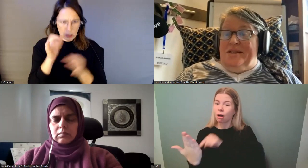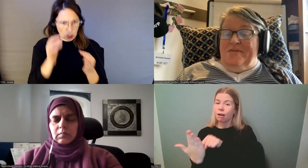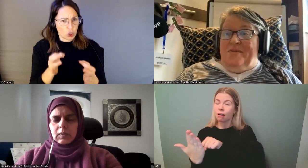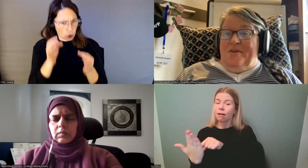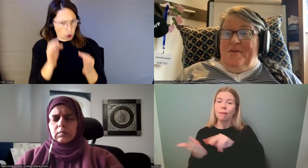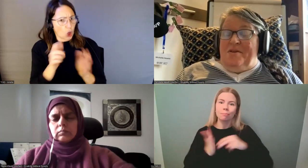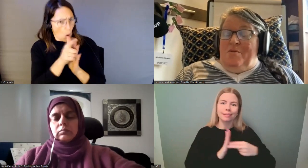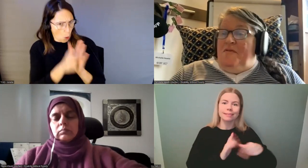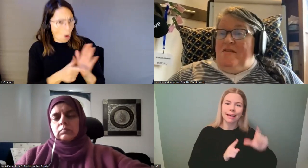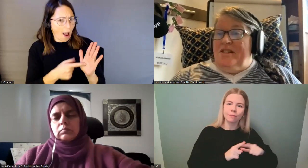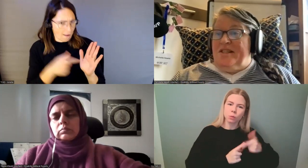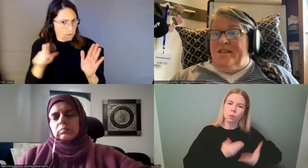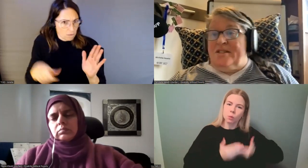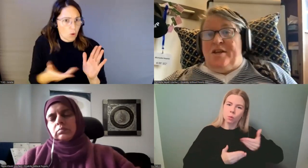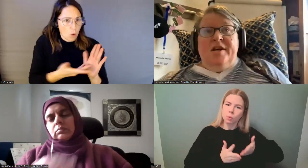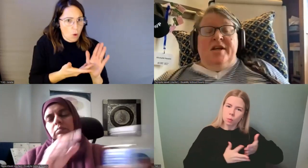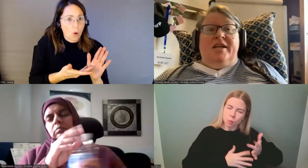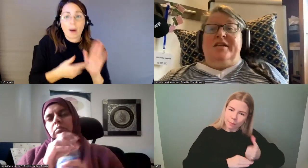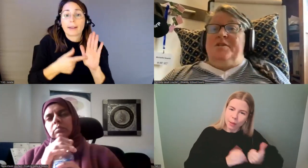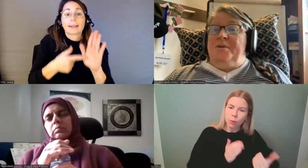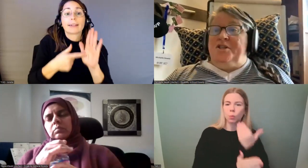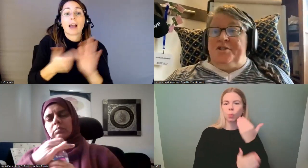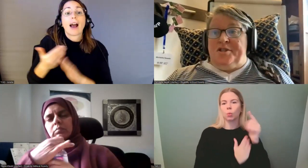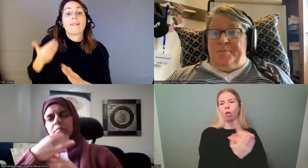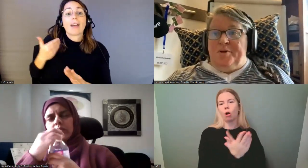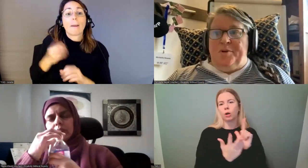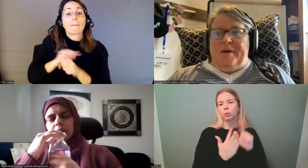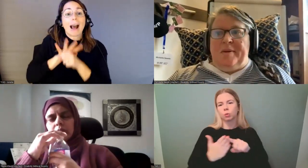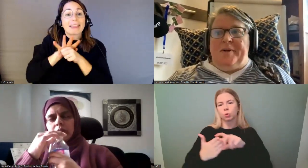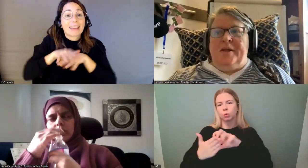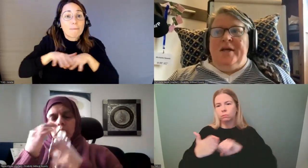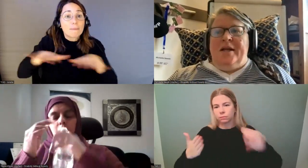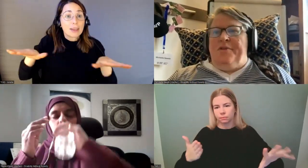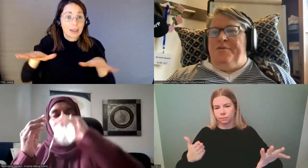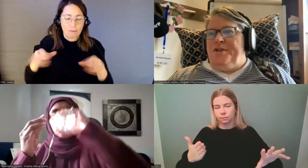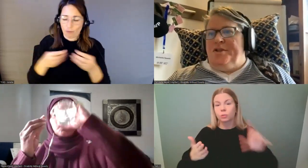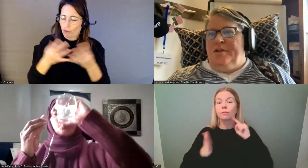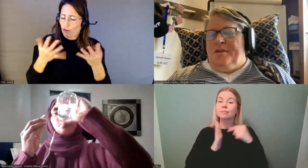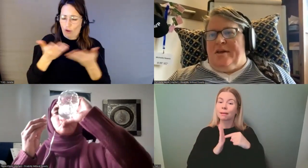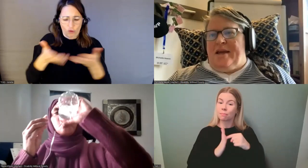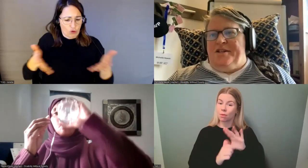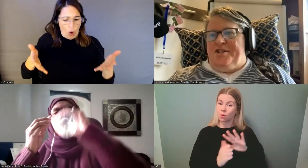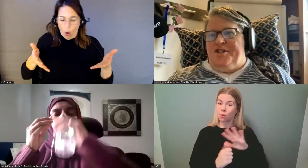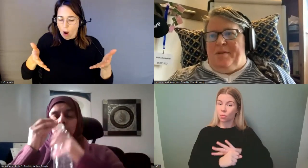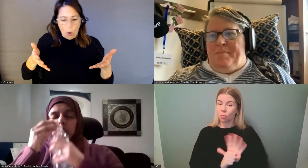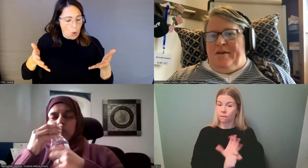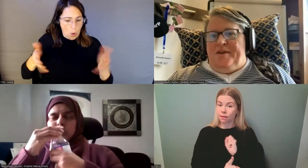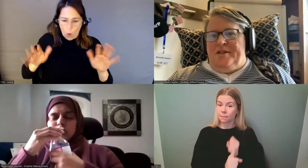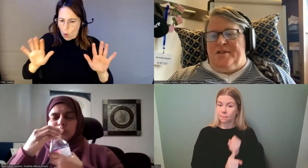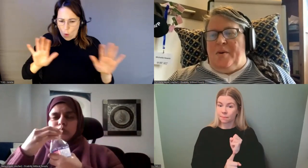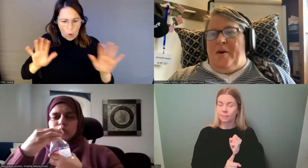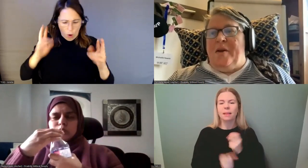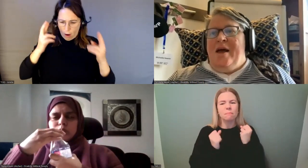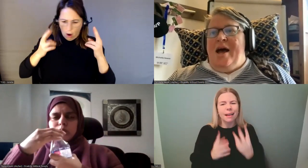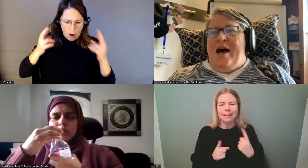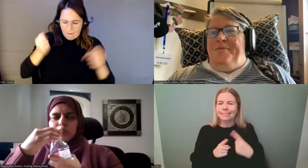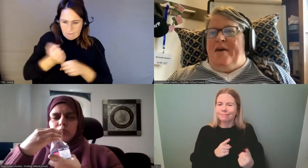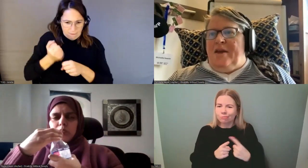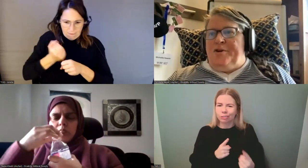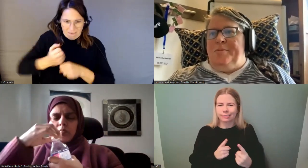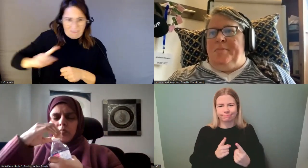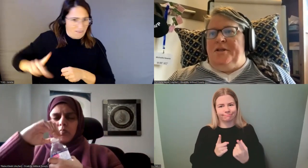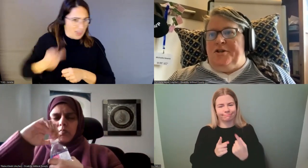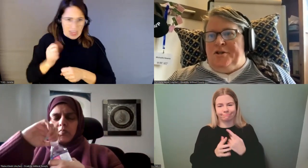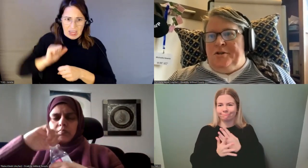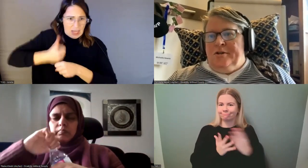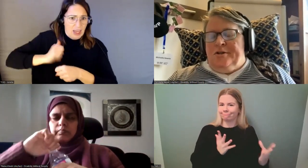various pieces of there were various things that needed to be done to support people, like through the Canada Child Benefit and so on, and